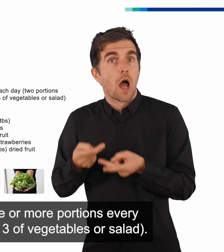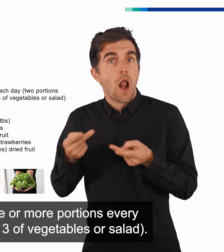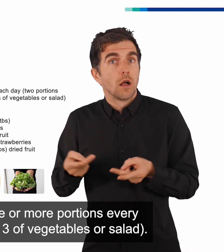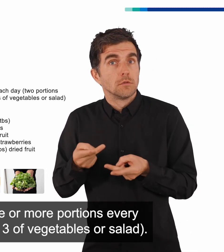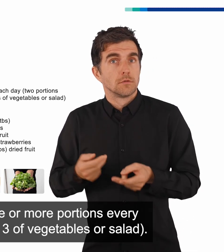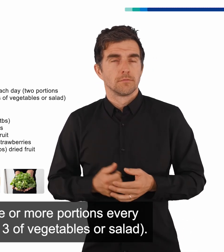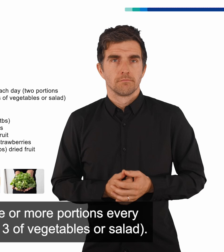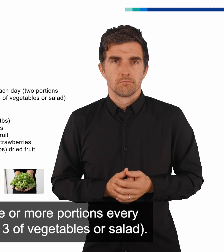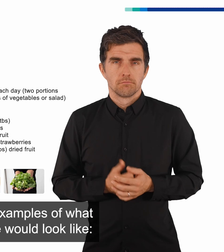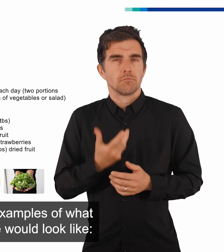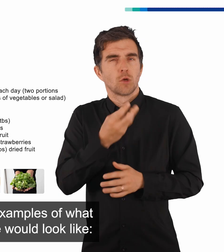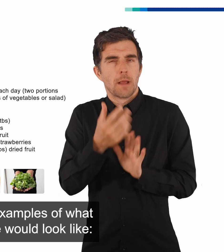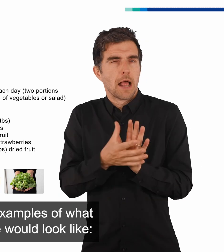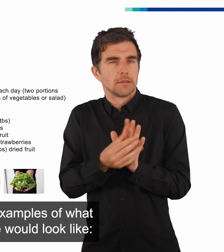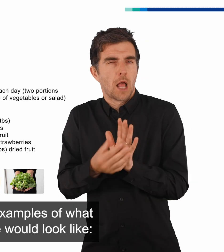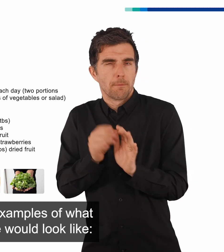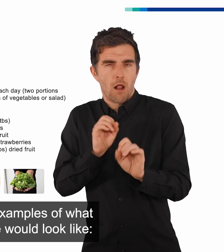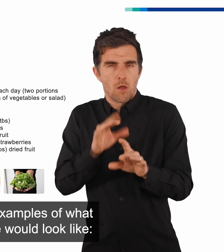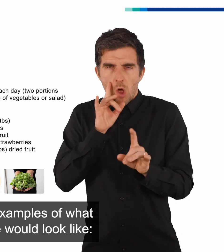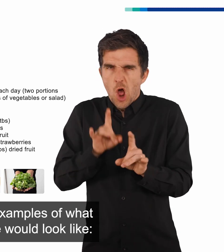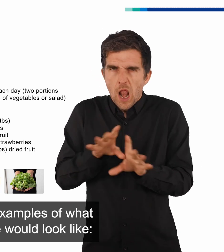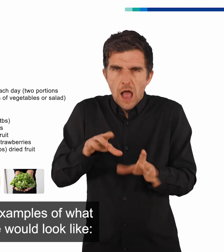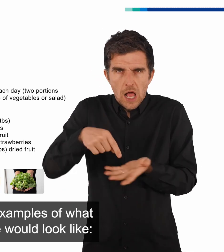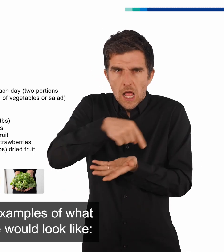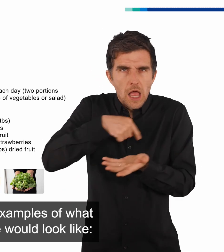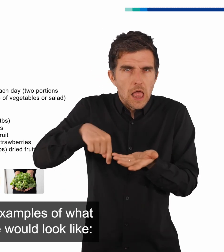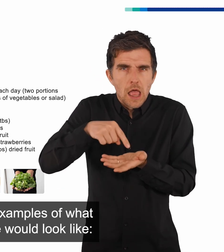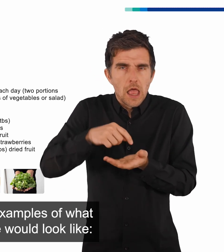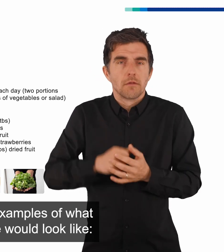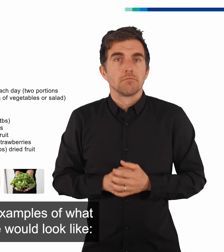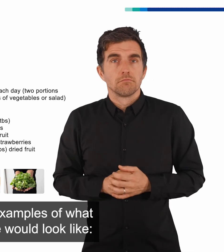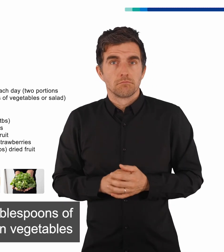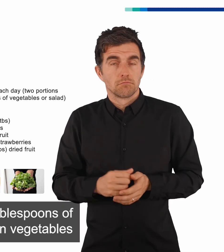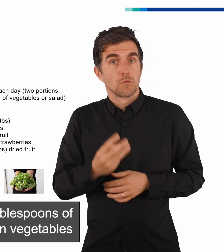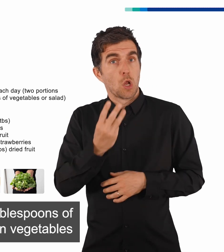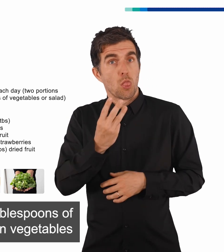1 medium-sized whole fruit, 1 handful of grapes or strawberries,